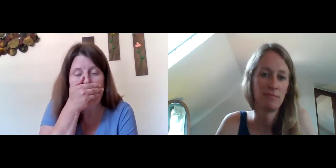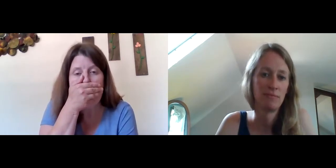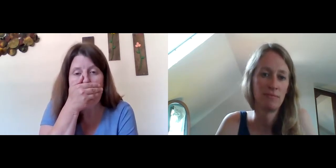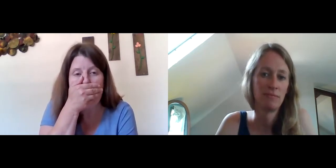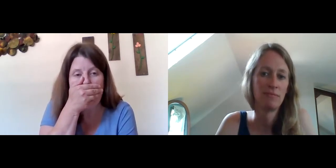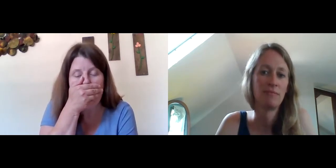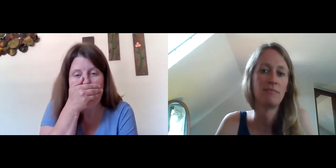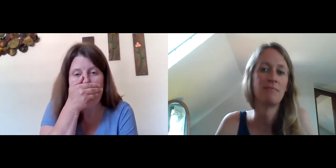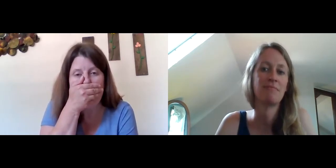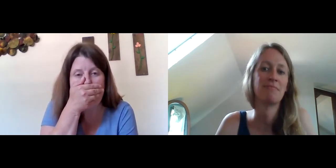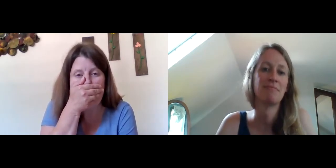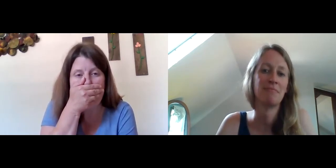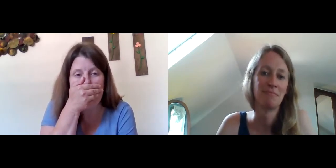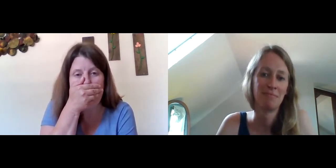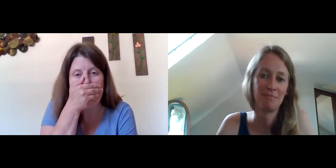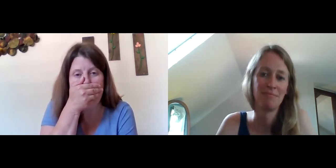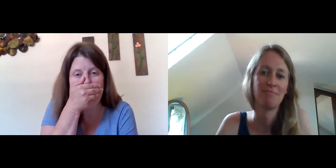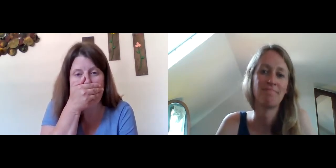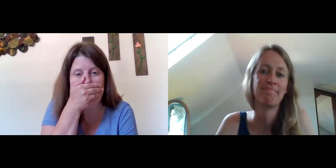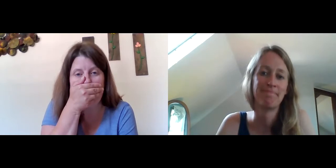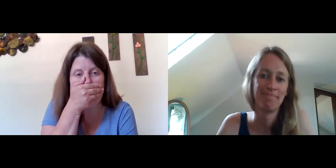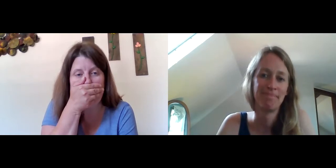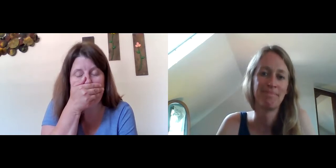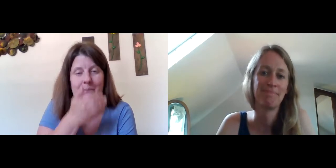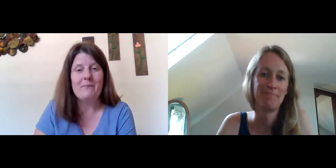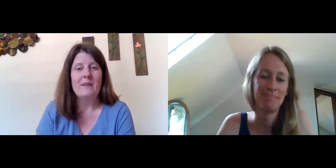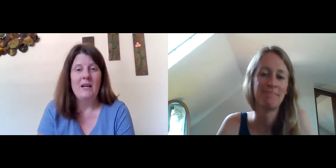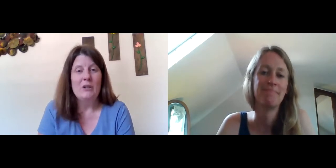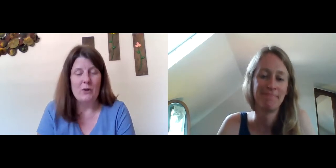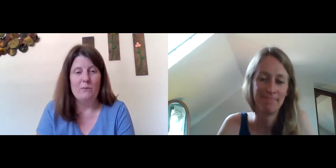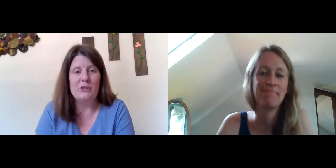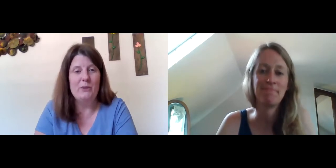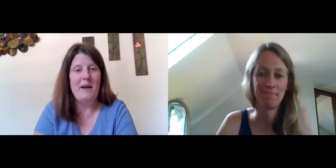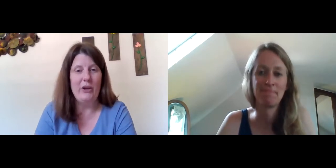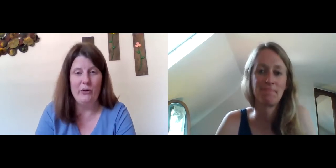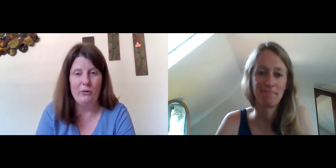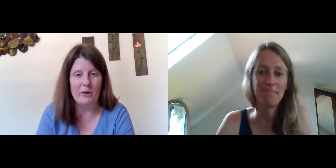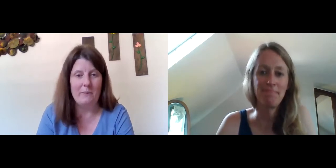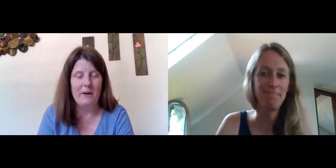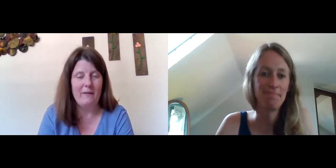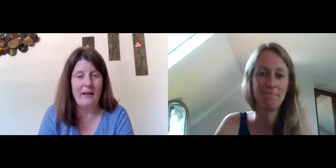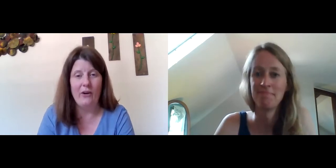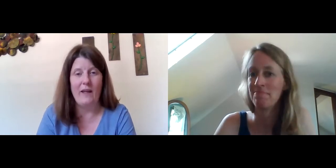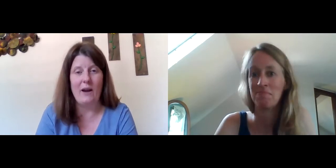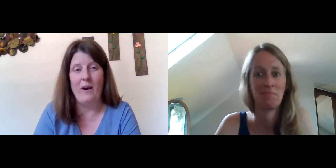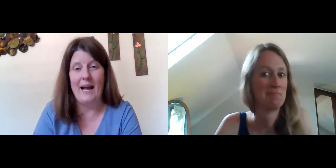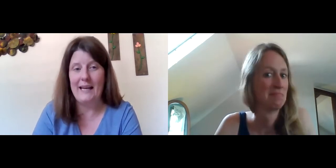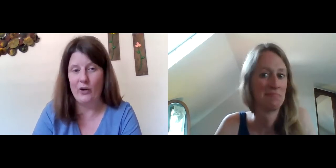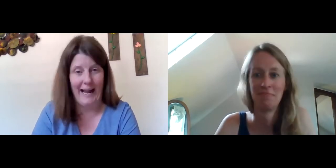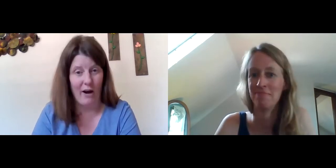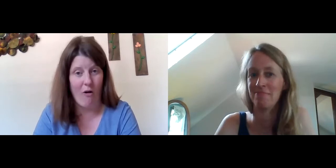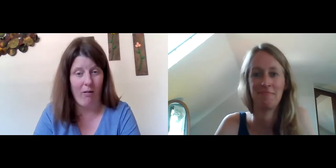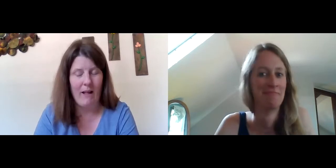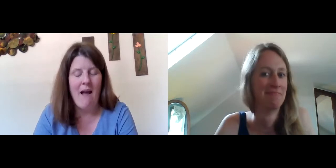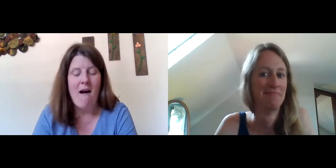everybody, it doesn't feel to not be able to understand what I'm saying. So I'm assuming you could barely hear that or not hear